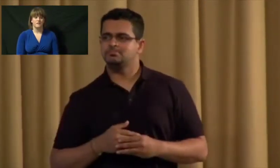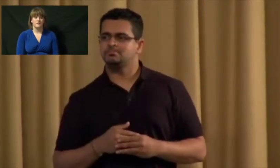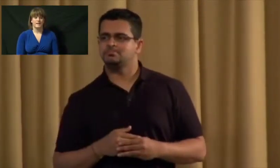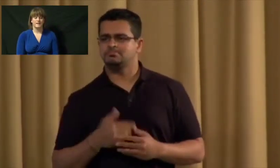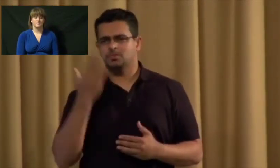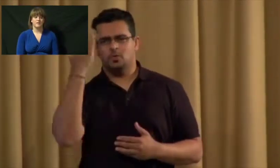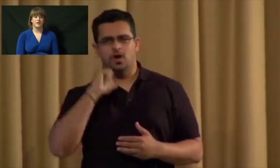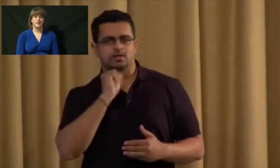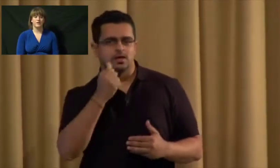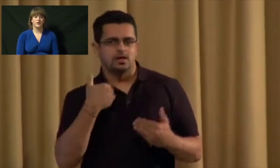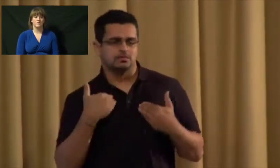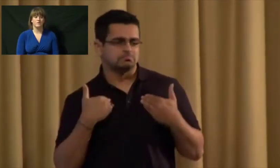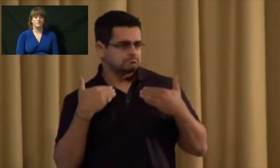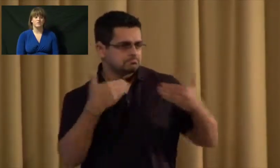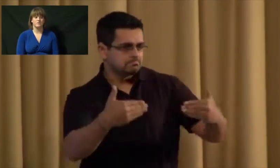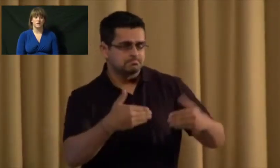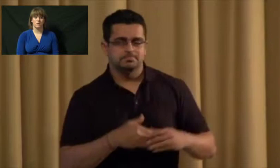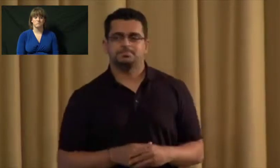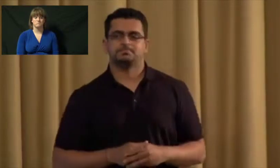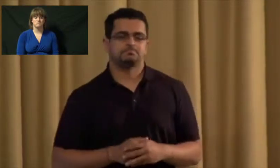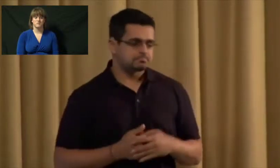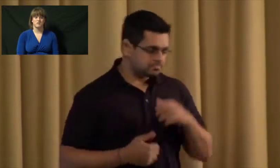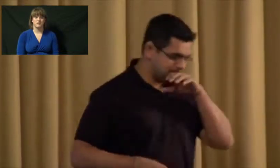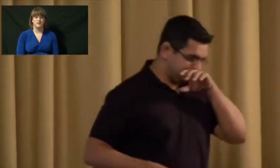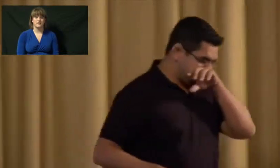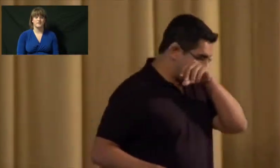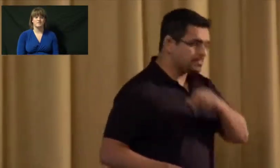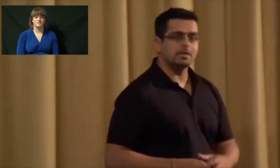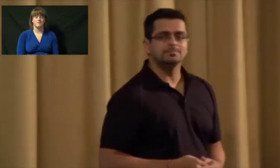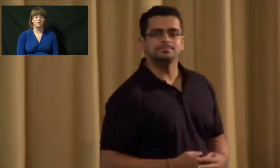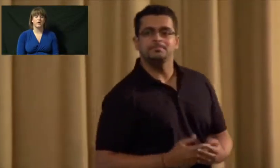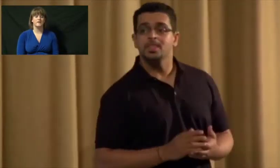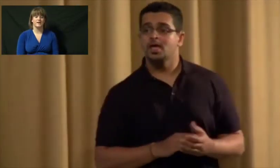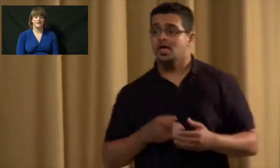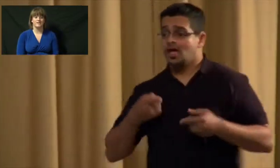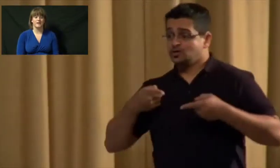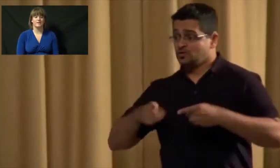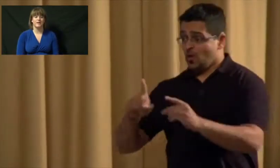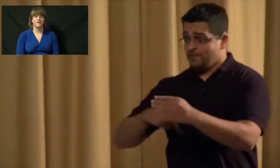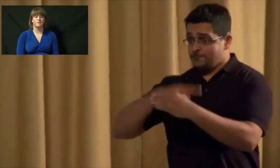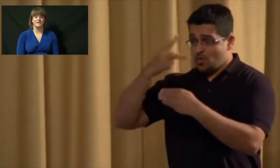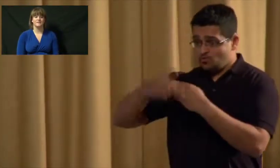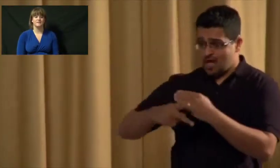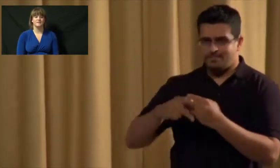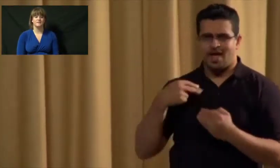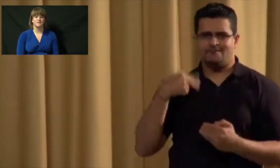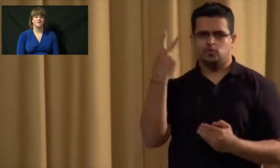They asked me to go ahead and go. So I said to myself, why not? And I went ahead and went.